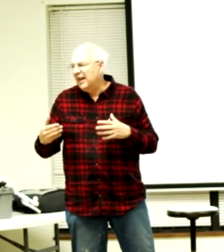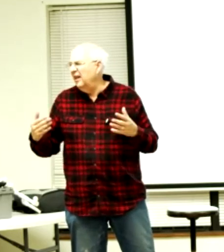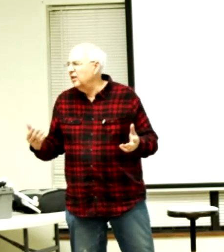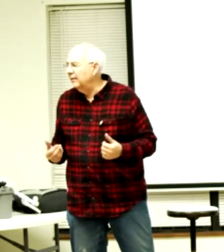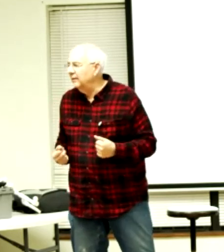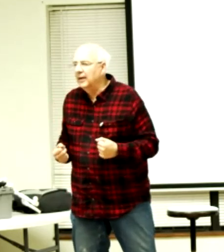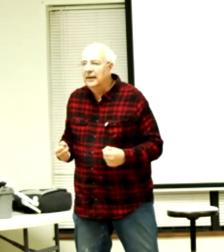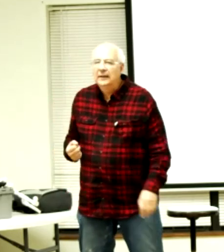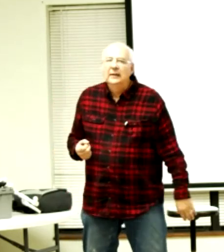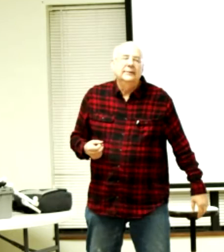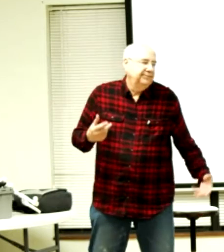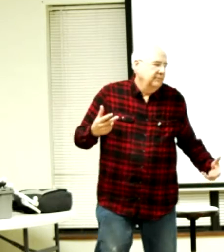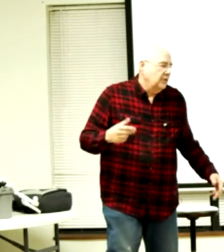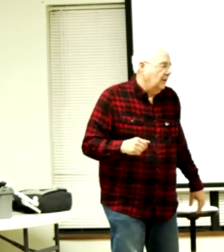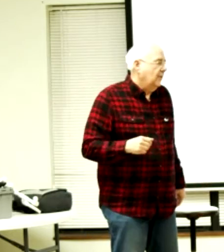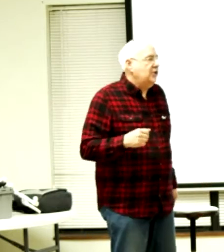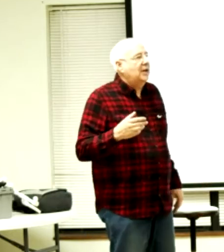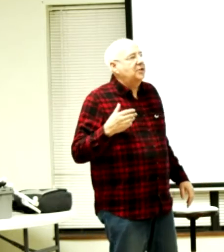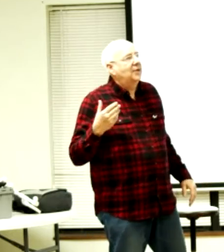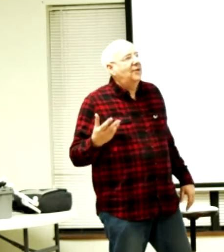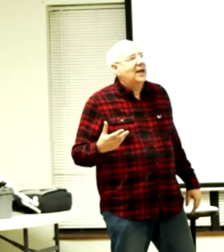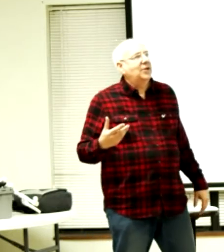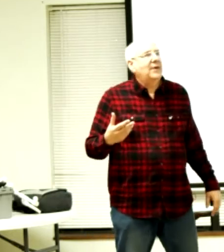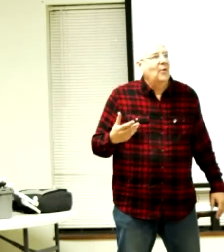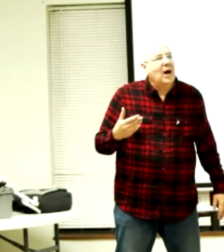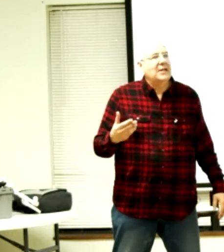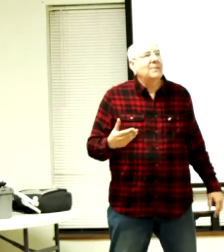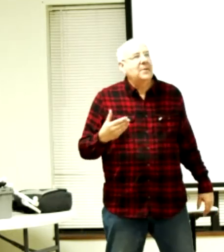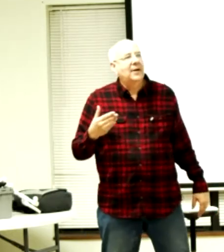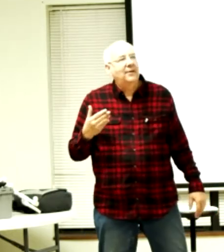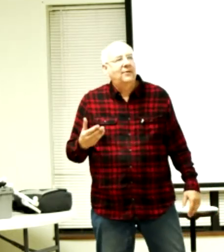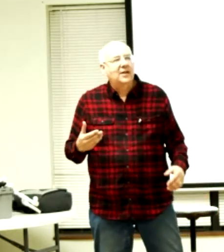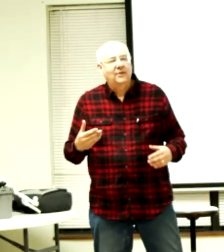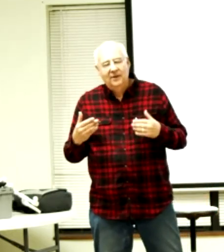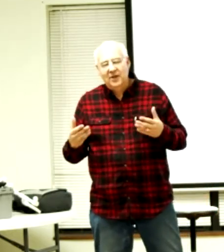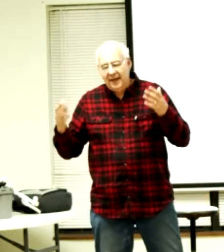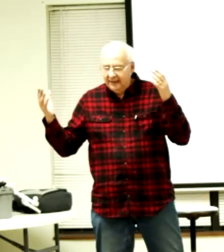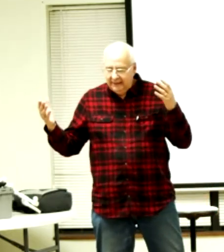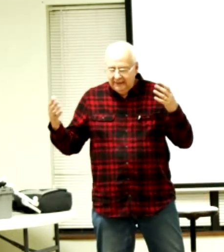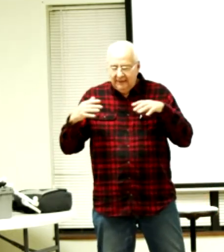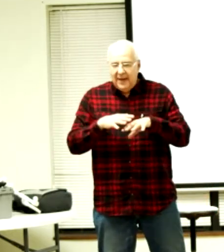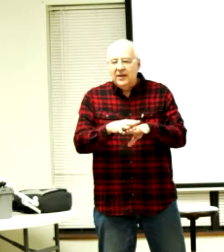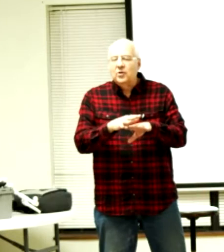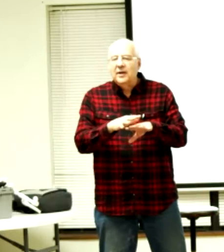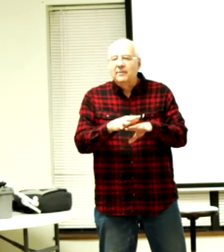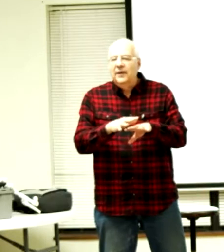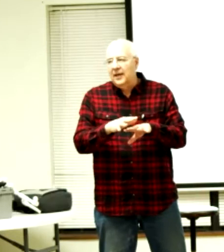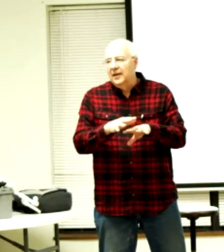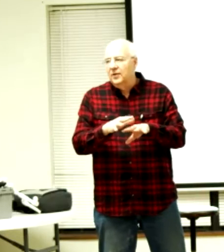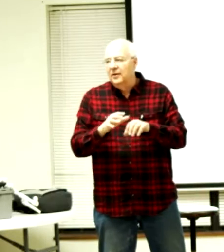kind of stuff, okay? So, which is also the philosophy, why some people have the philosophy of saying mainstream the kids as